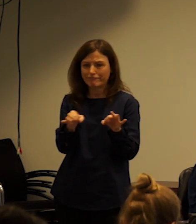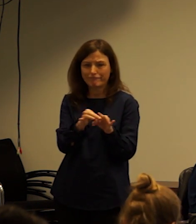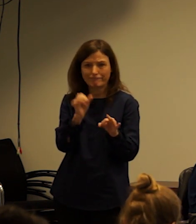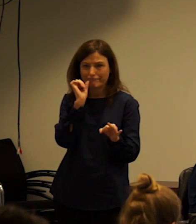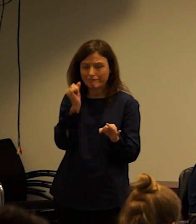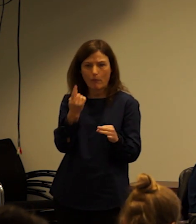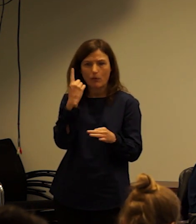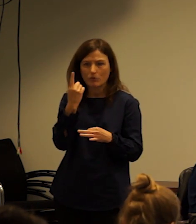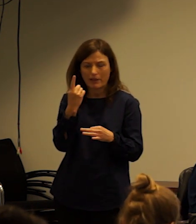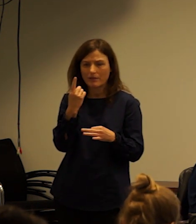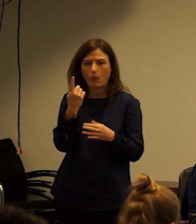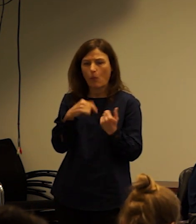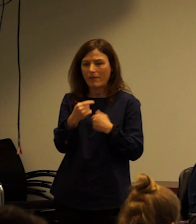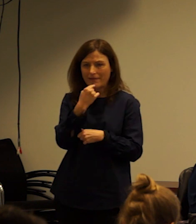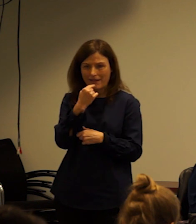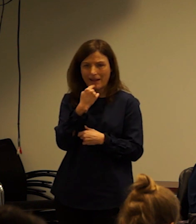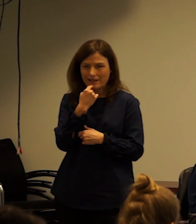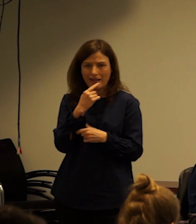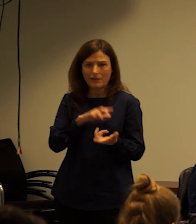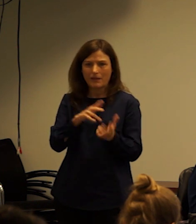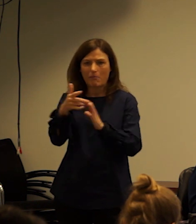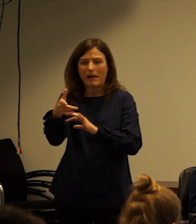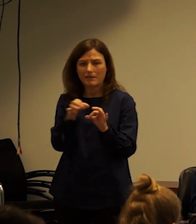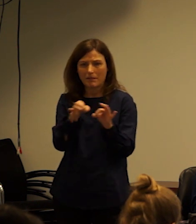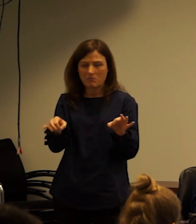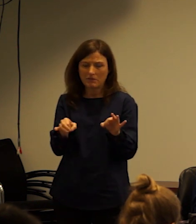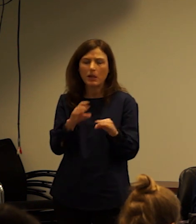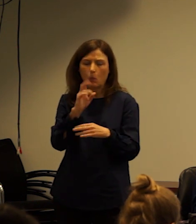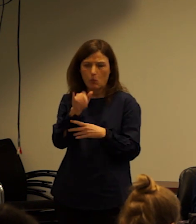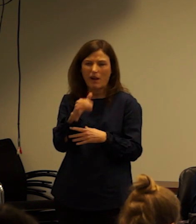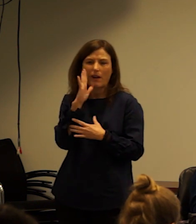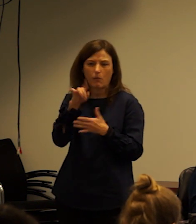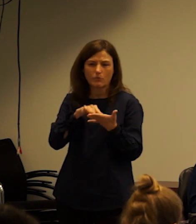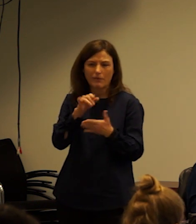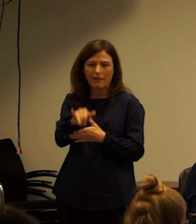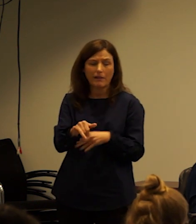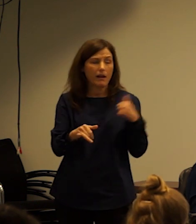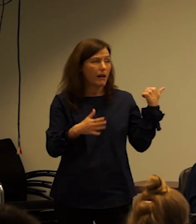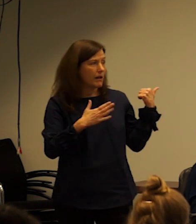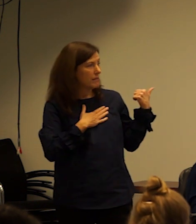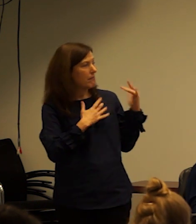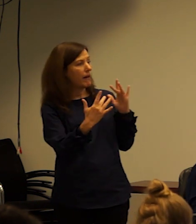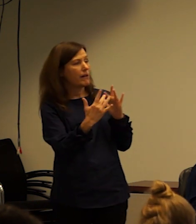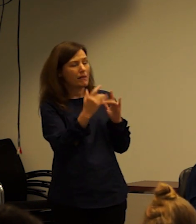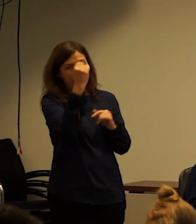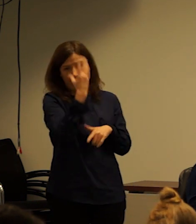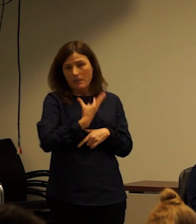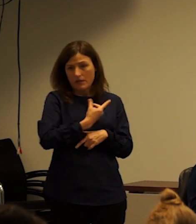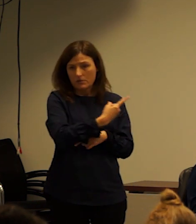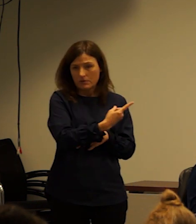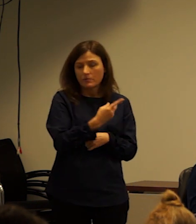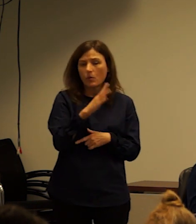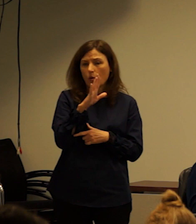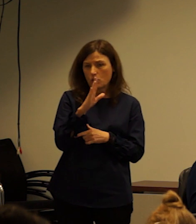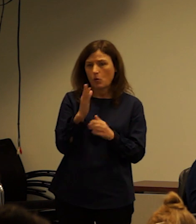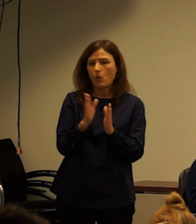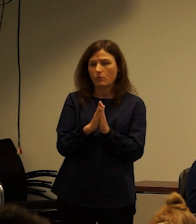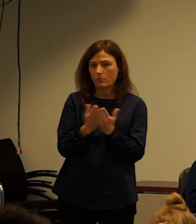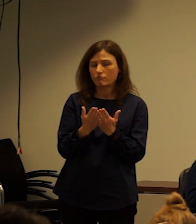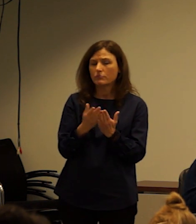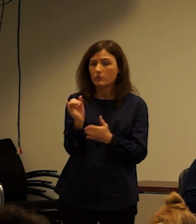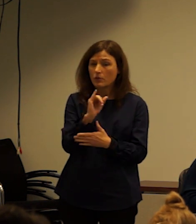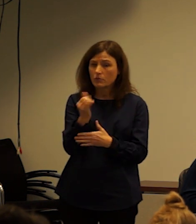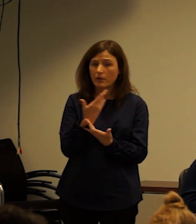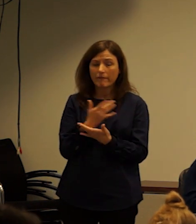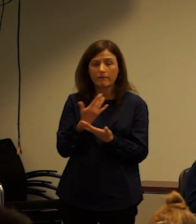what's being said, but anyway, Ray checks it to make sure. So YouTube. And then this is my contact information. It's in your notebook. Feel